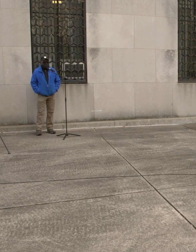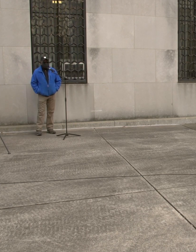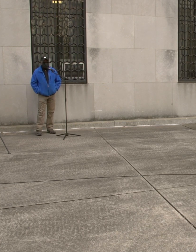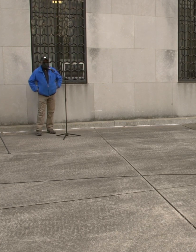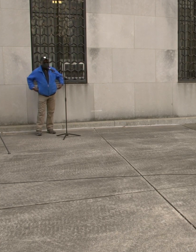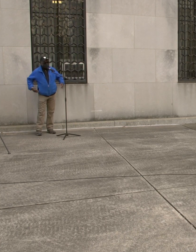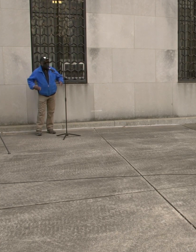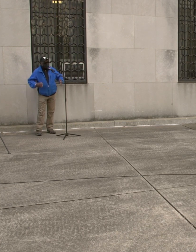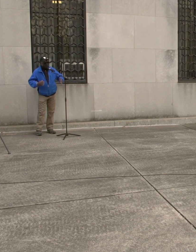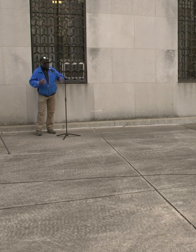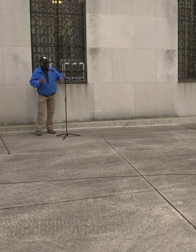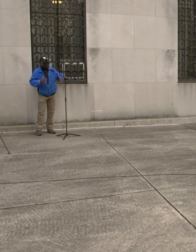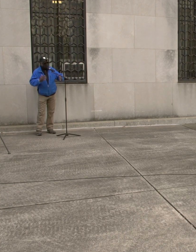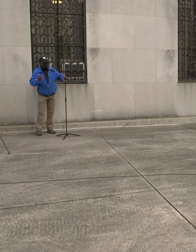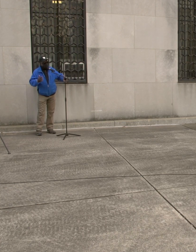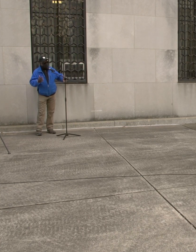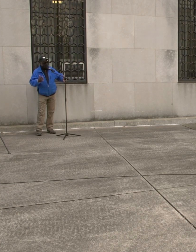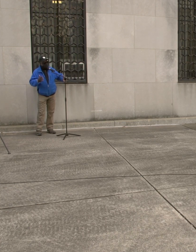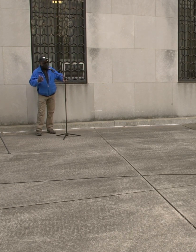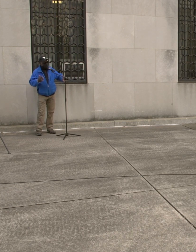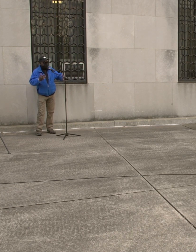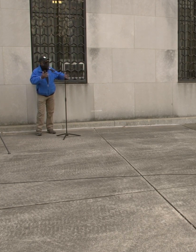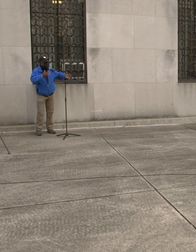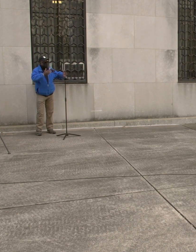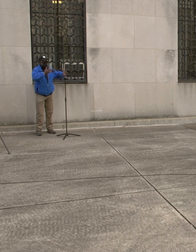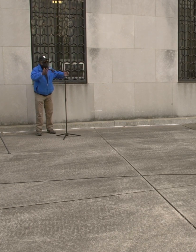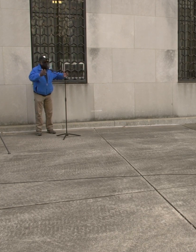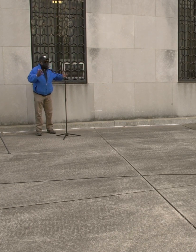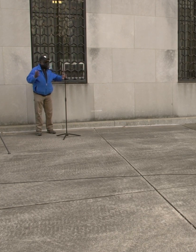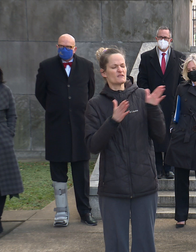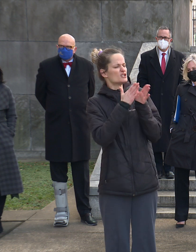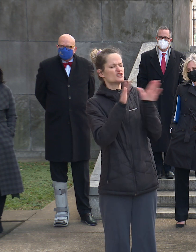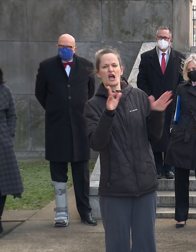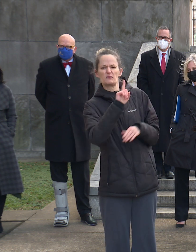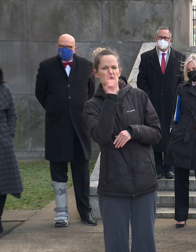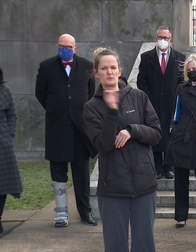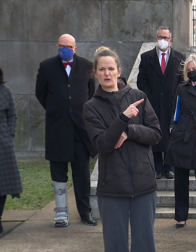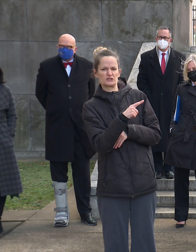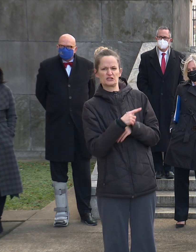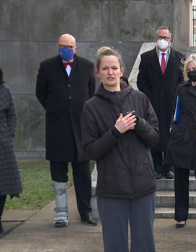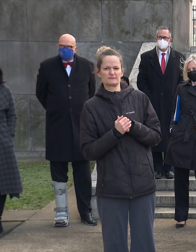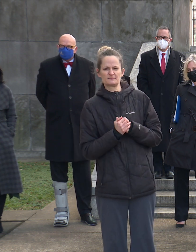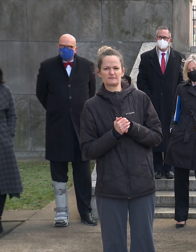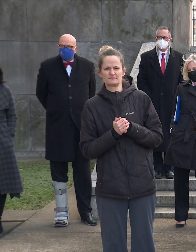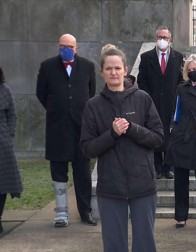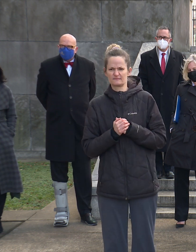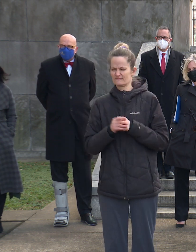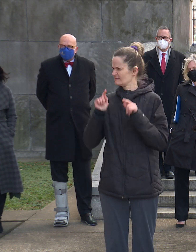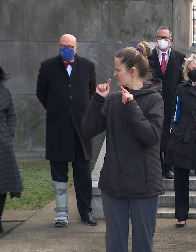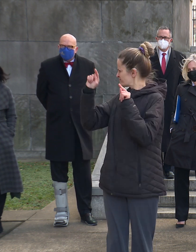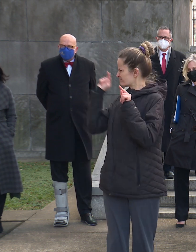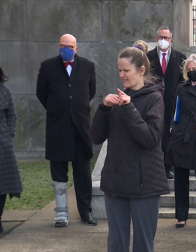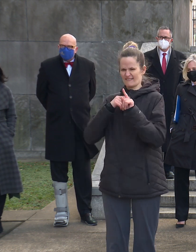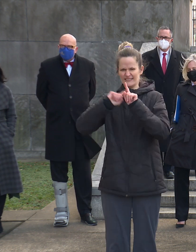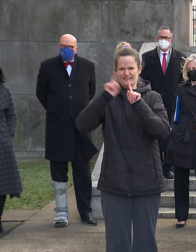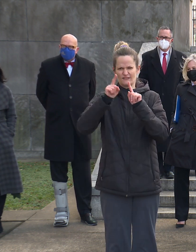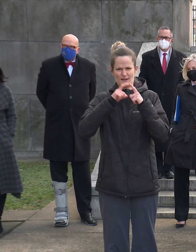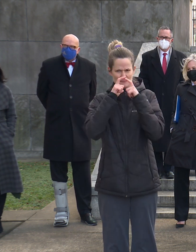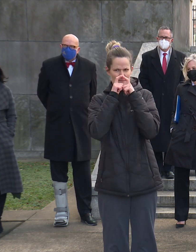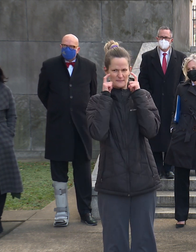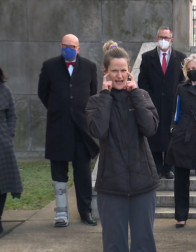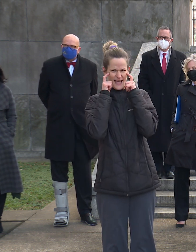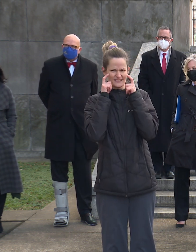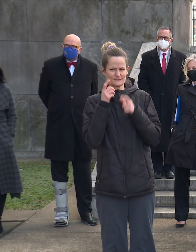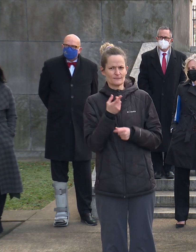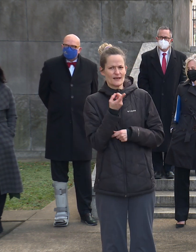Sir? It's a general question. Everybody around us has a different mask on. Earlier, the doctor recommended that we need